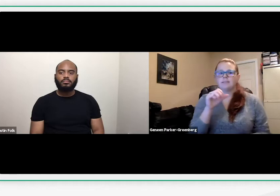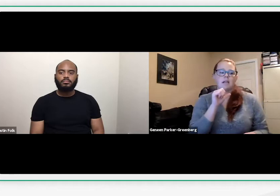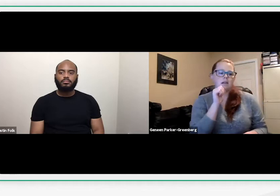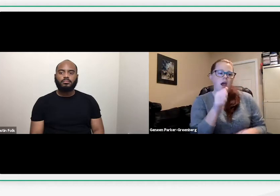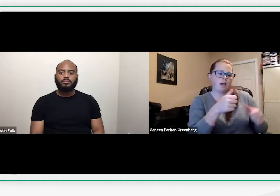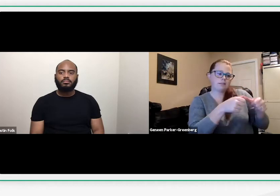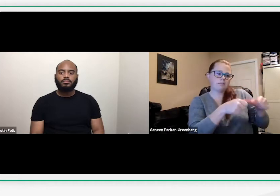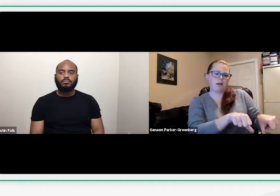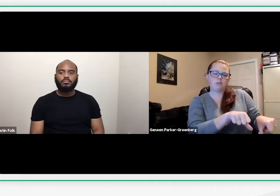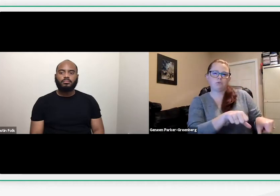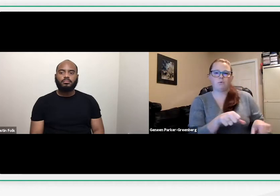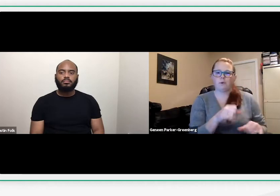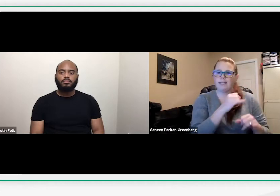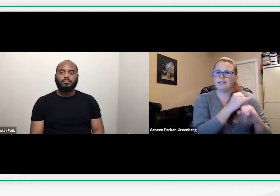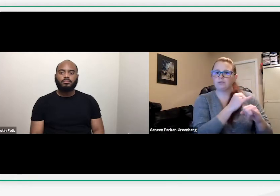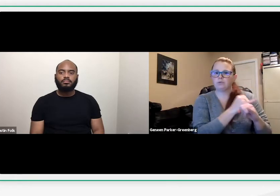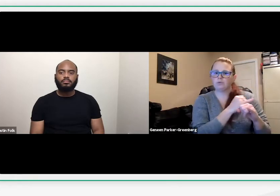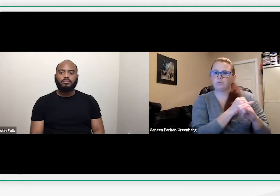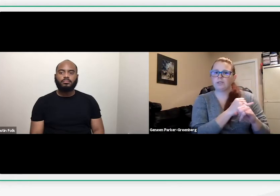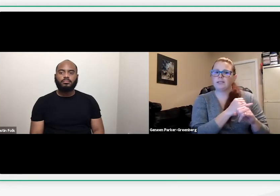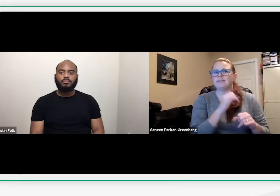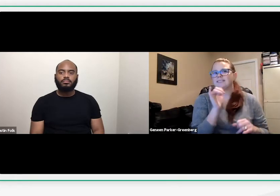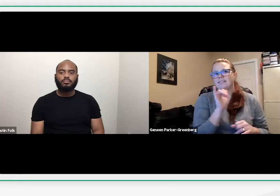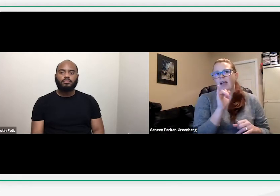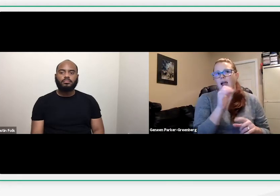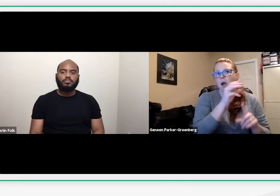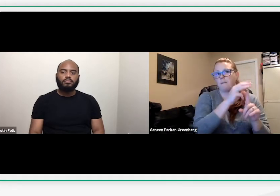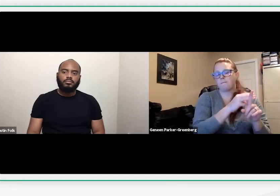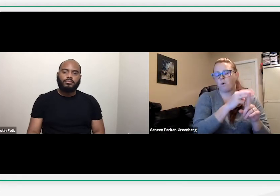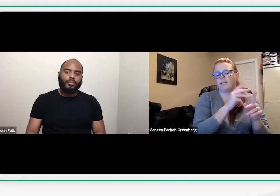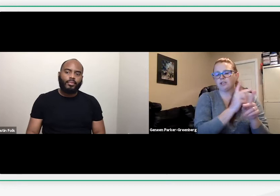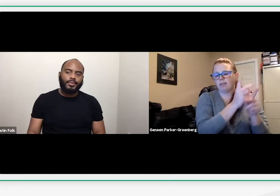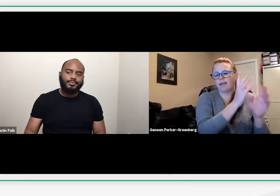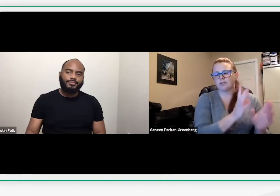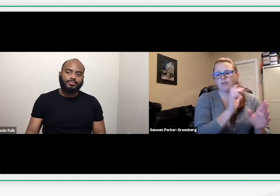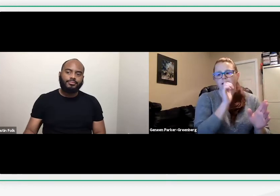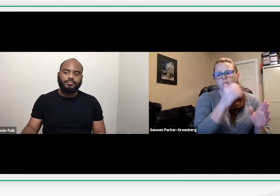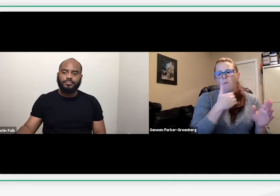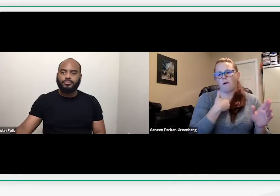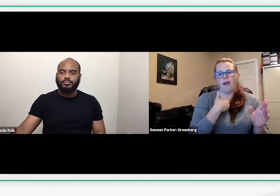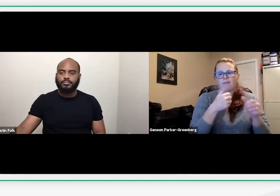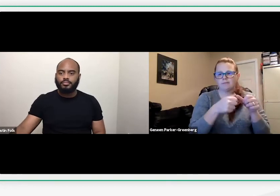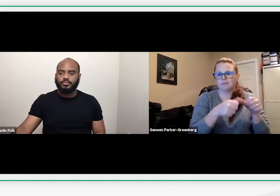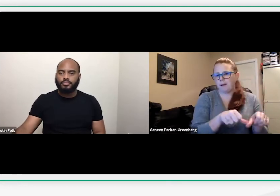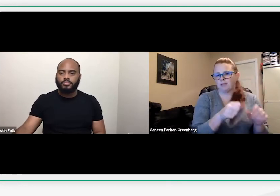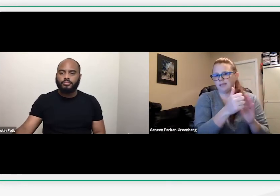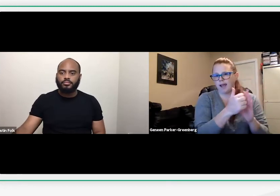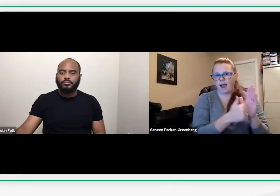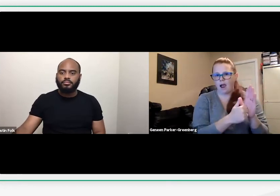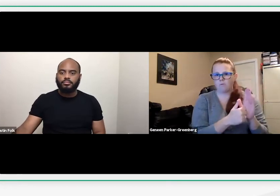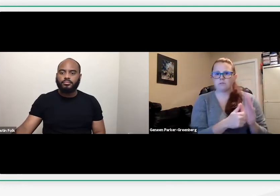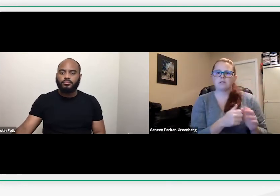consumers. And we work with banks and non-depository